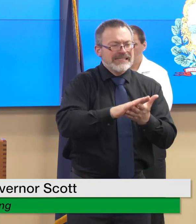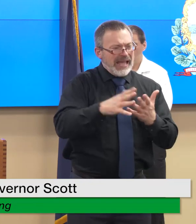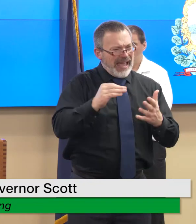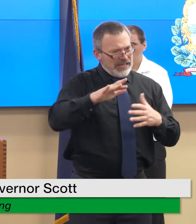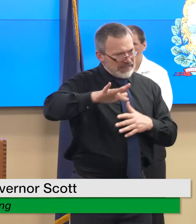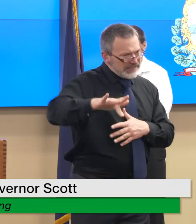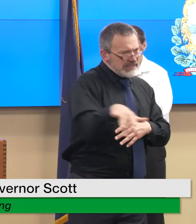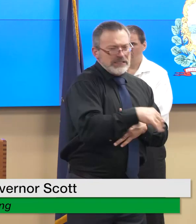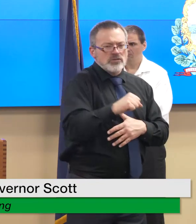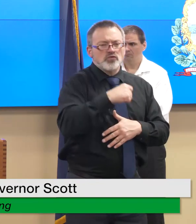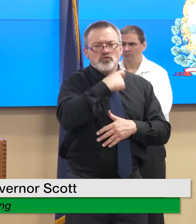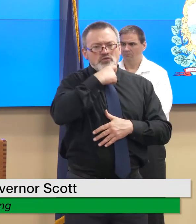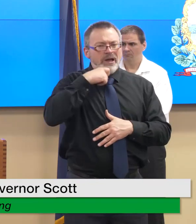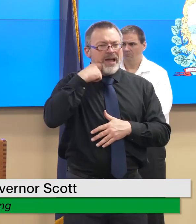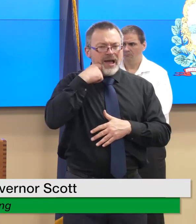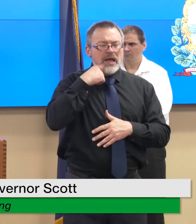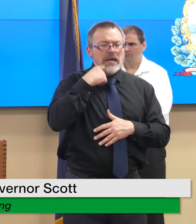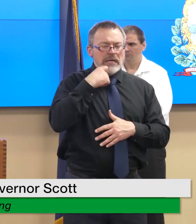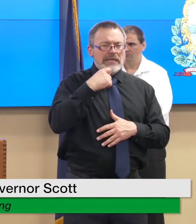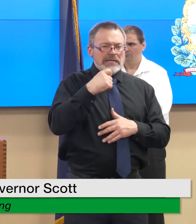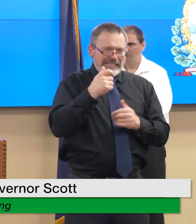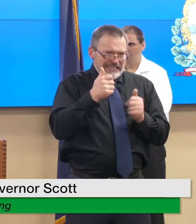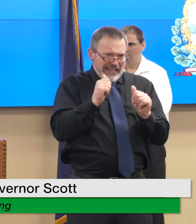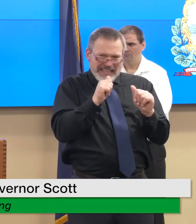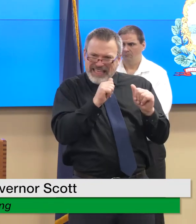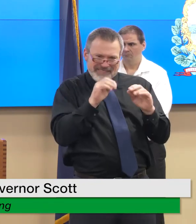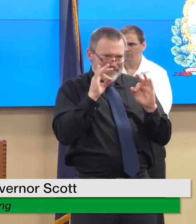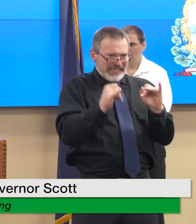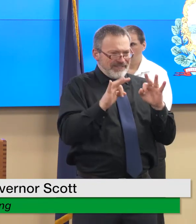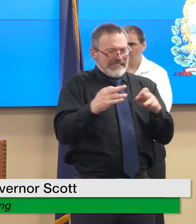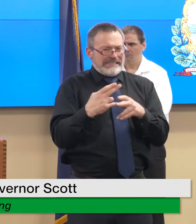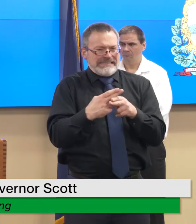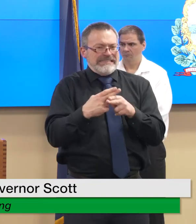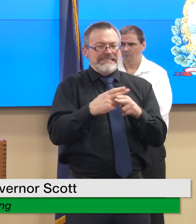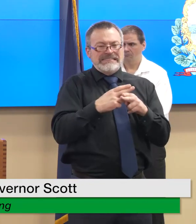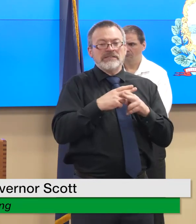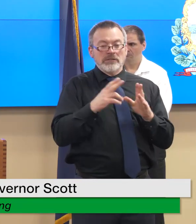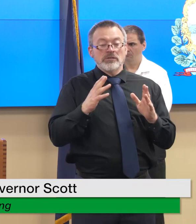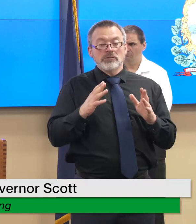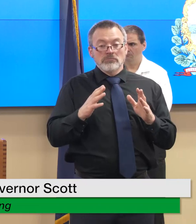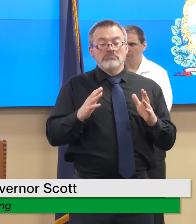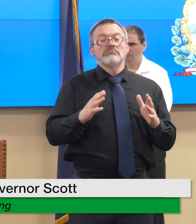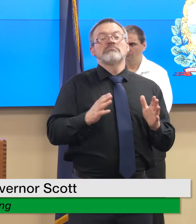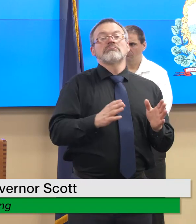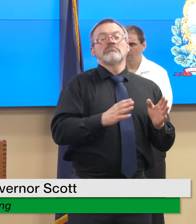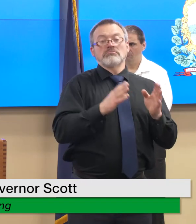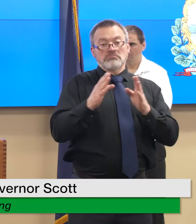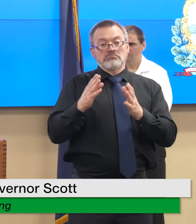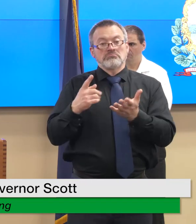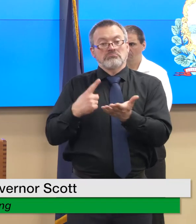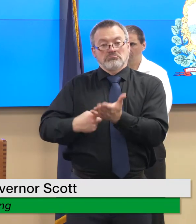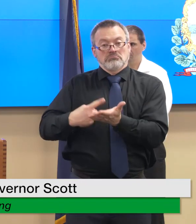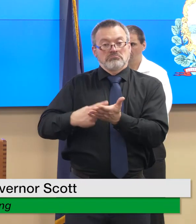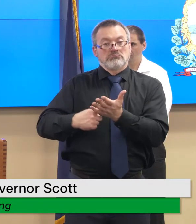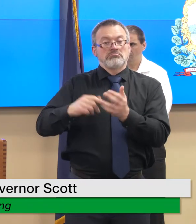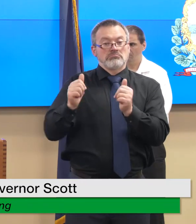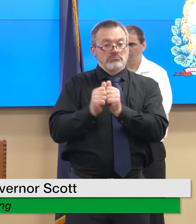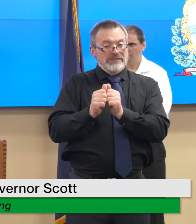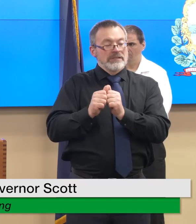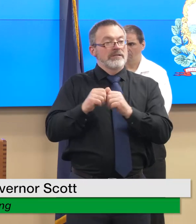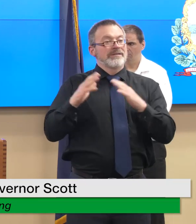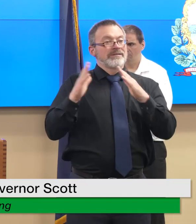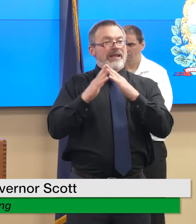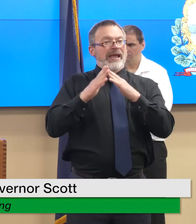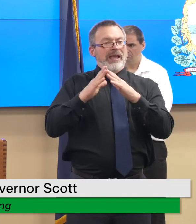temporary repairs needed for safety. You're also encouraged to talk with your town zoning administrator and ask for guidance